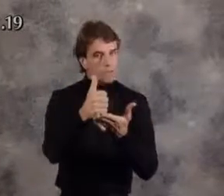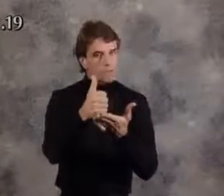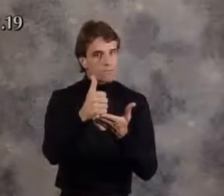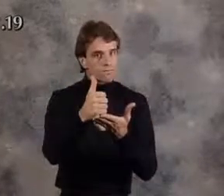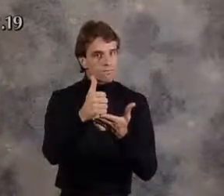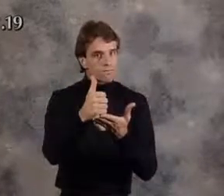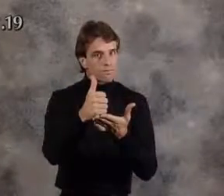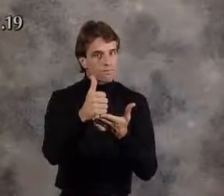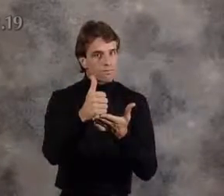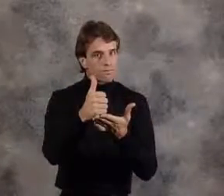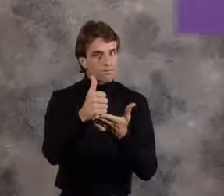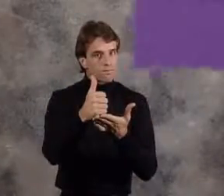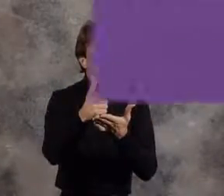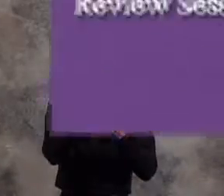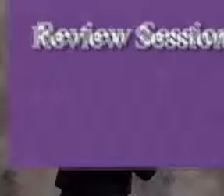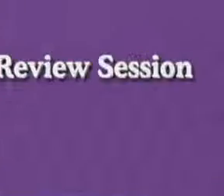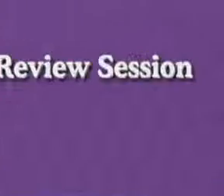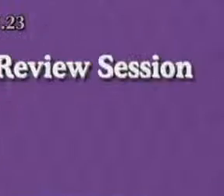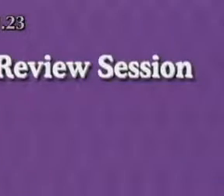It'll help a lot.